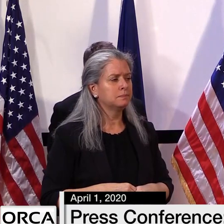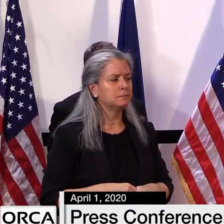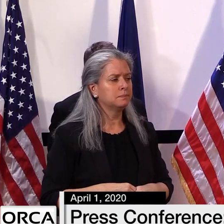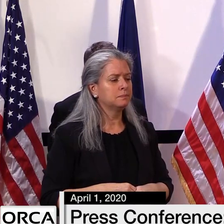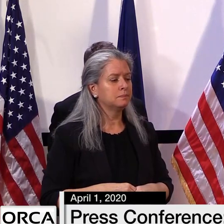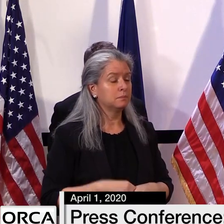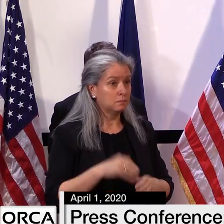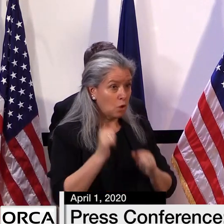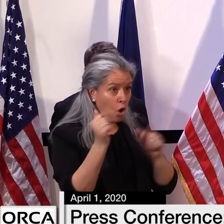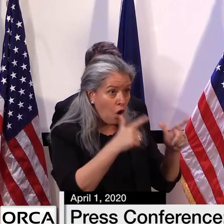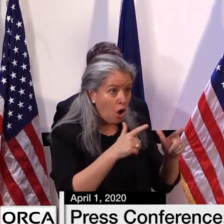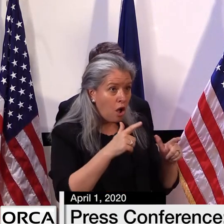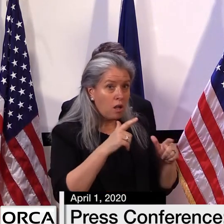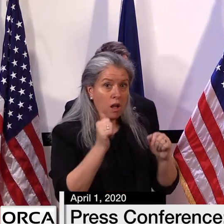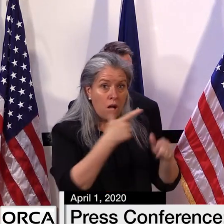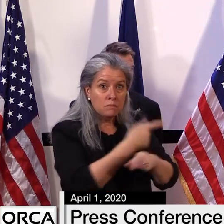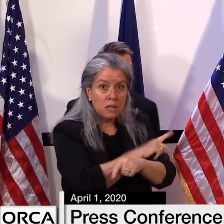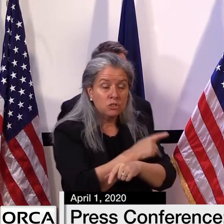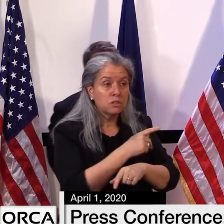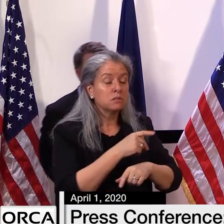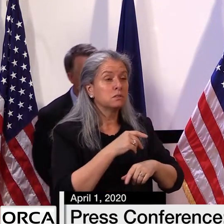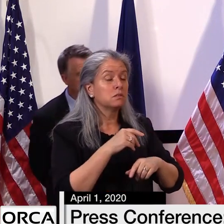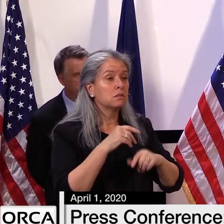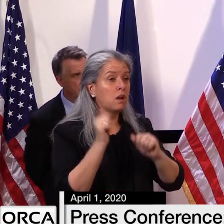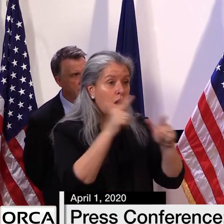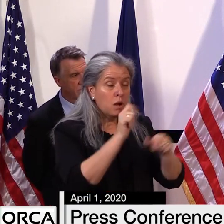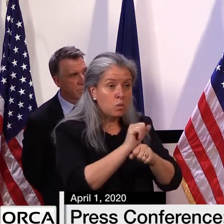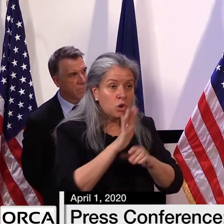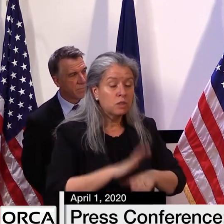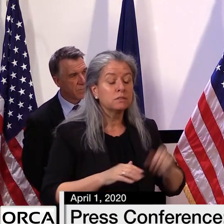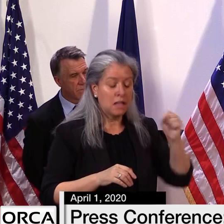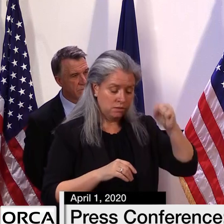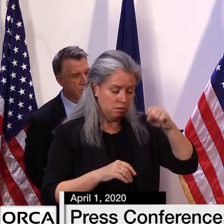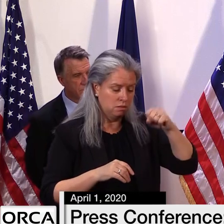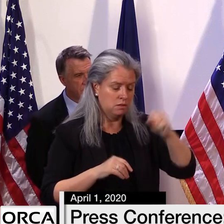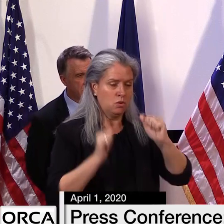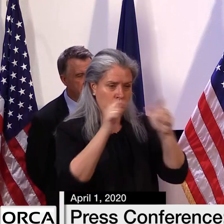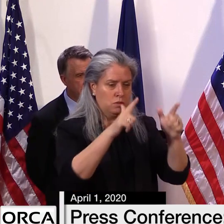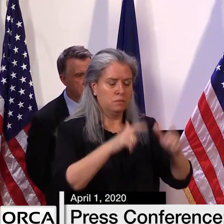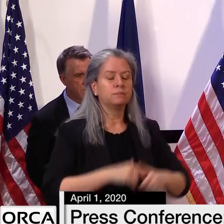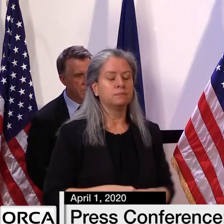I also, everyone, including every patient? Patients and staff.